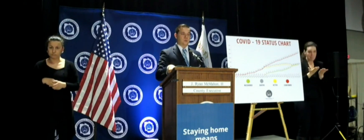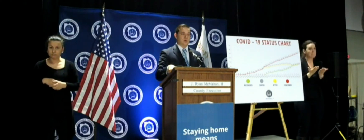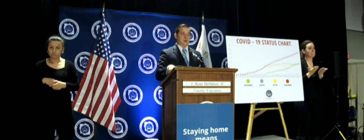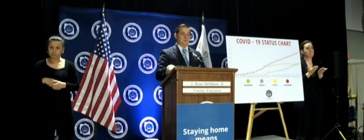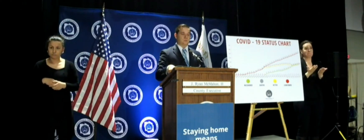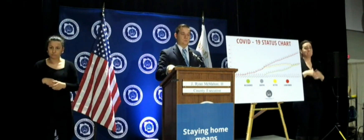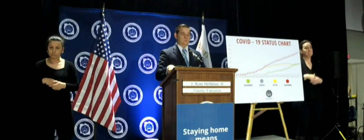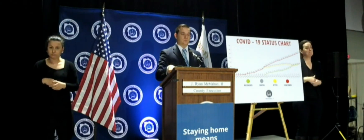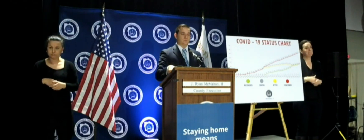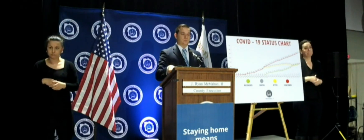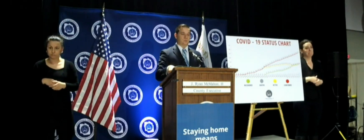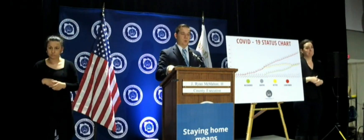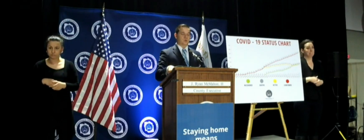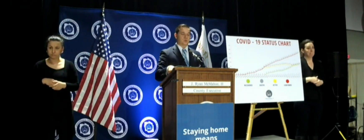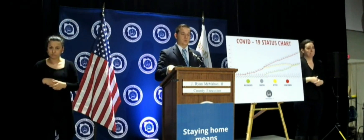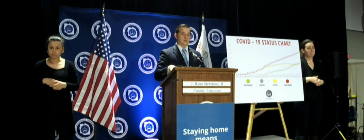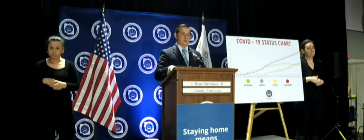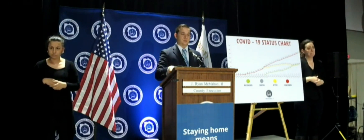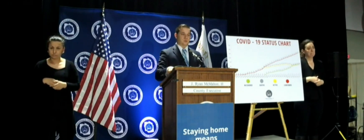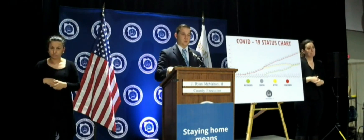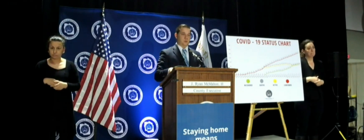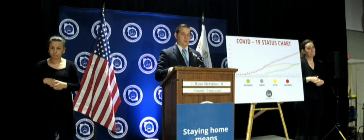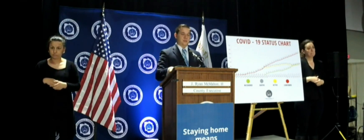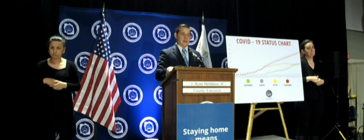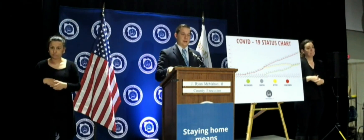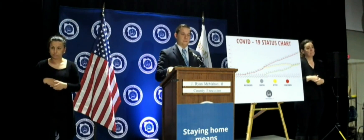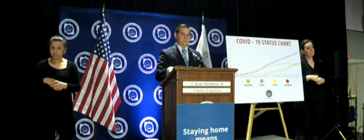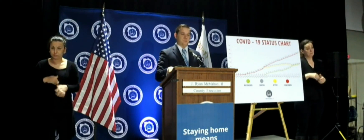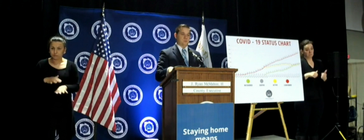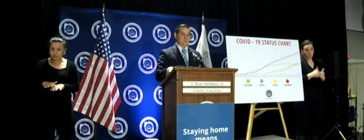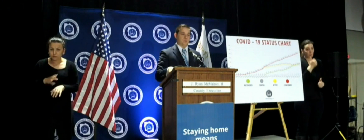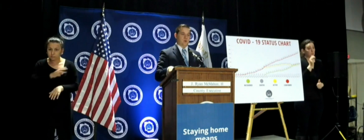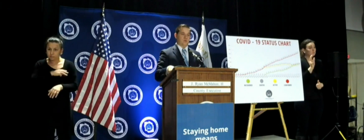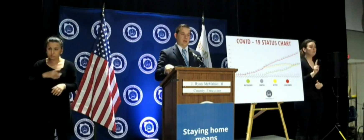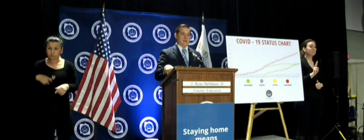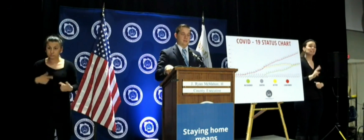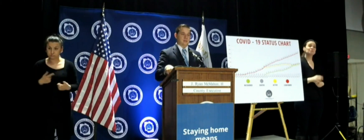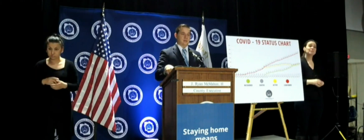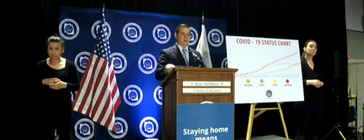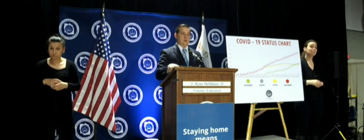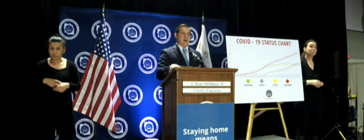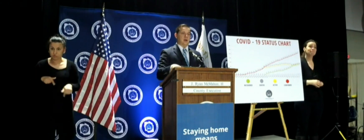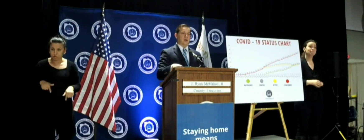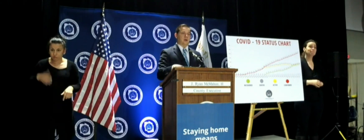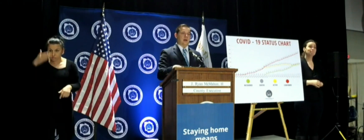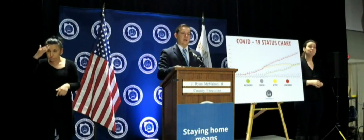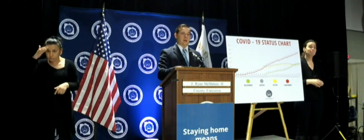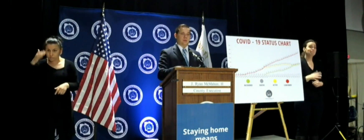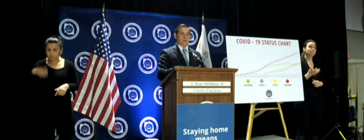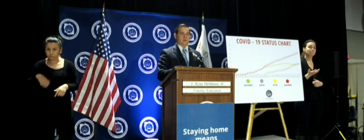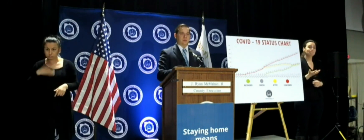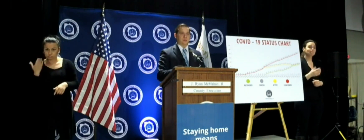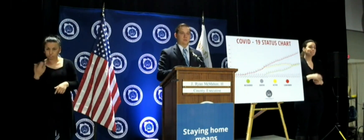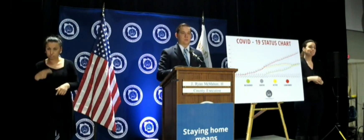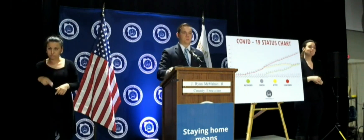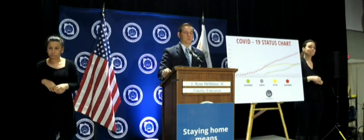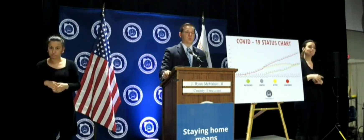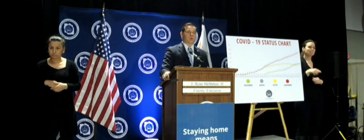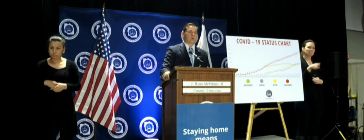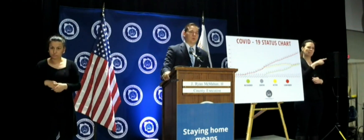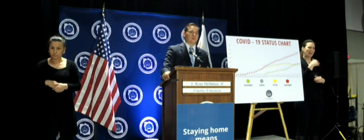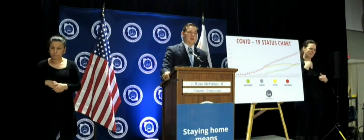first, most of the victims for a period of time of COVID-19 had underlying medical